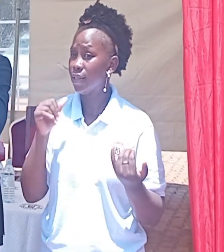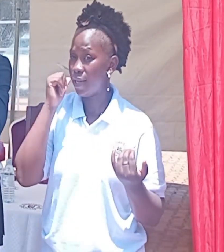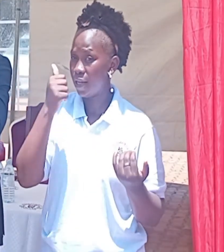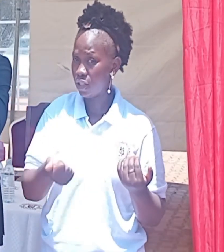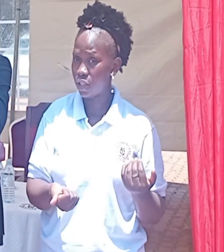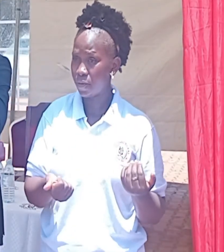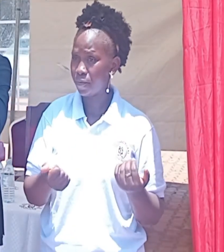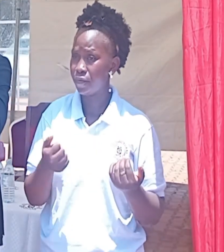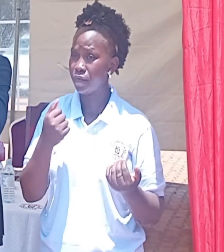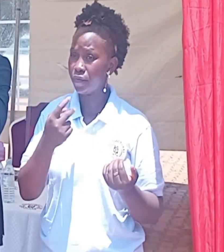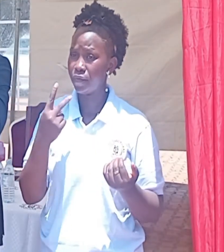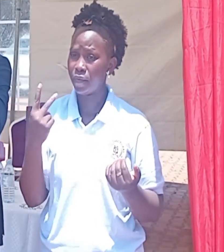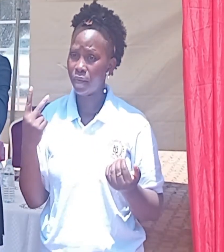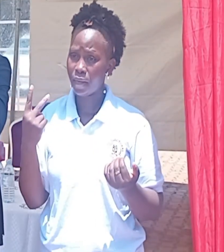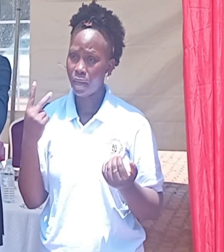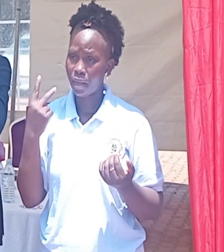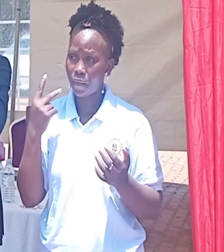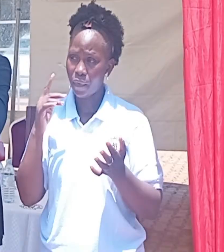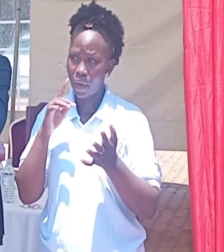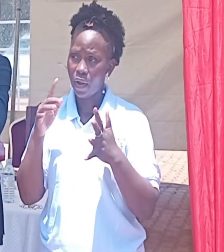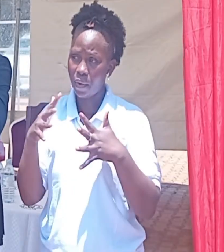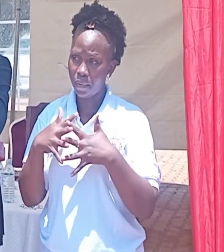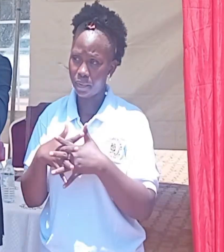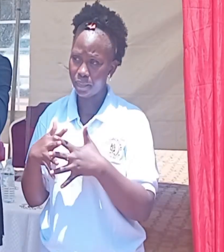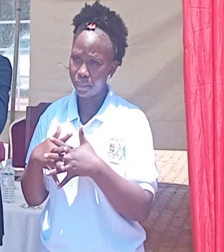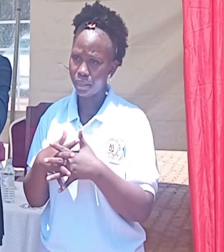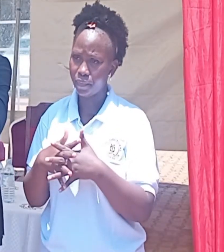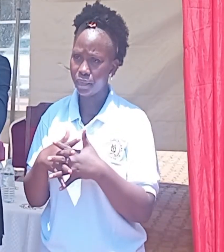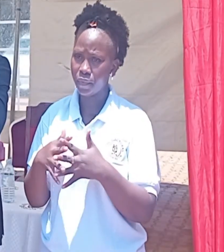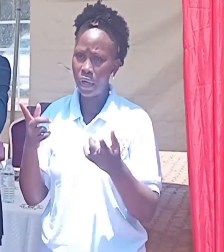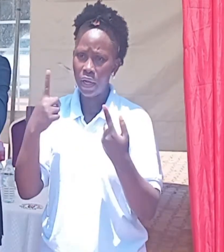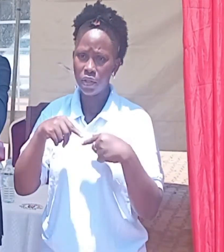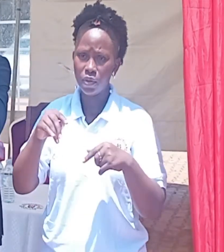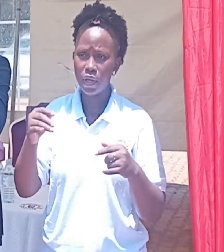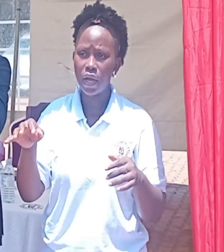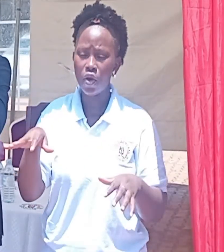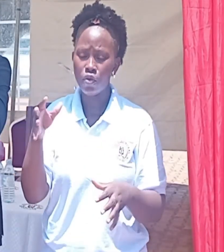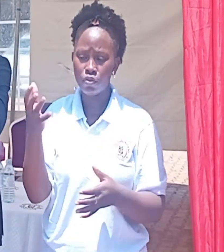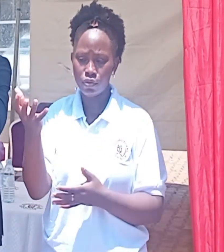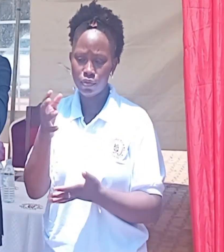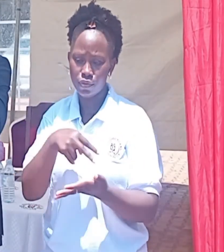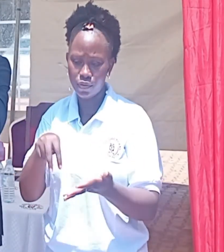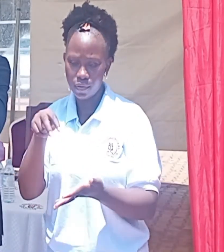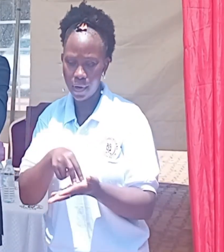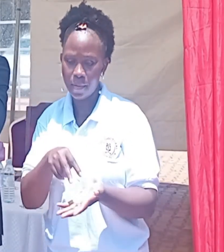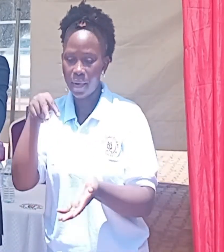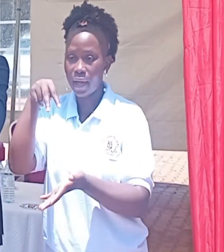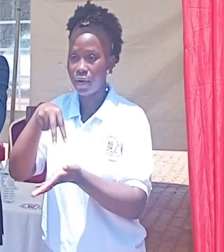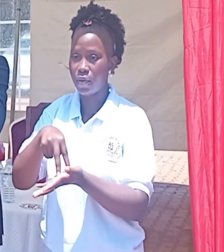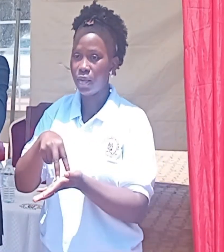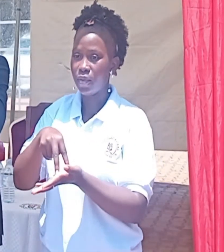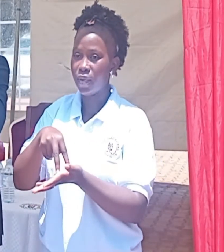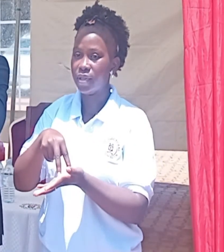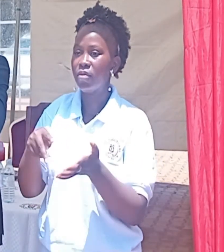olunaku lw'enkya n'olwokuna tugenda kusunsulamu abagenda kwesimbawo ku bifo by'abwa